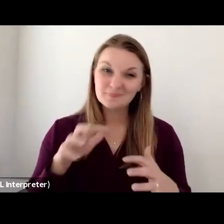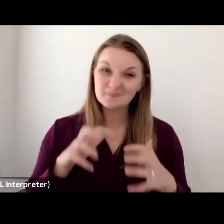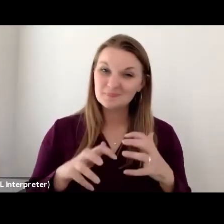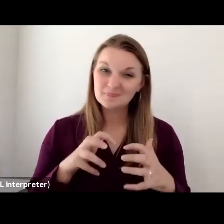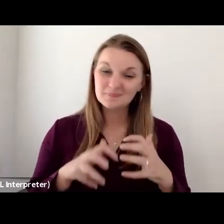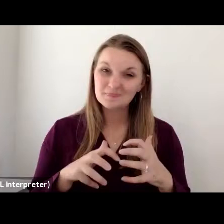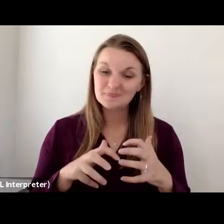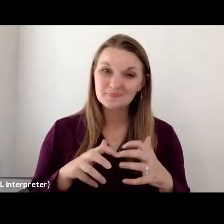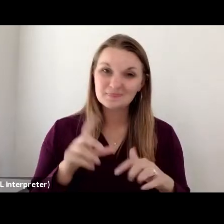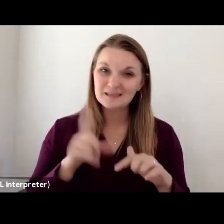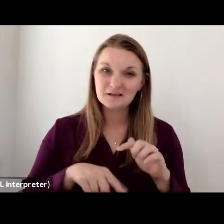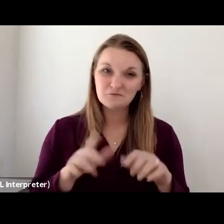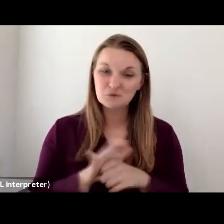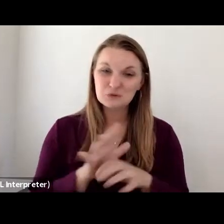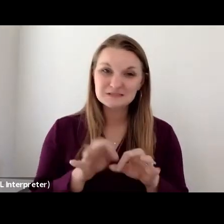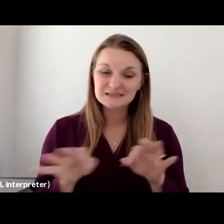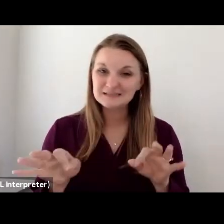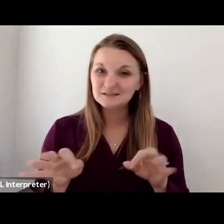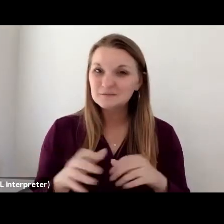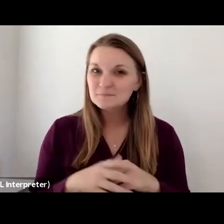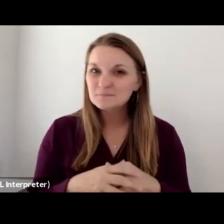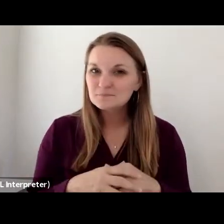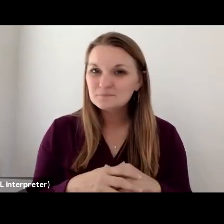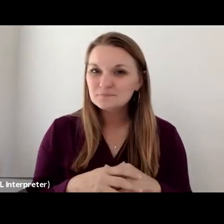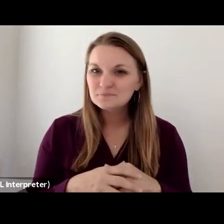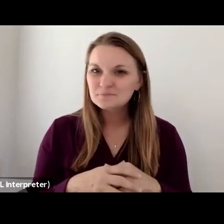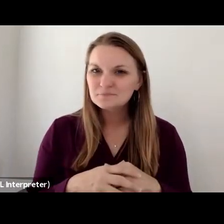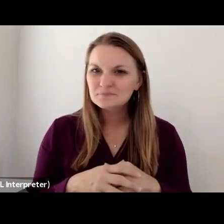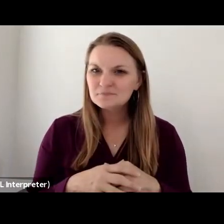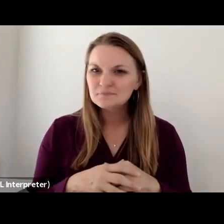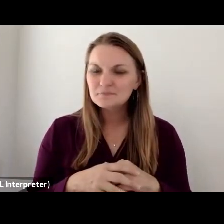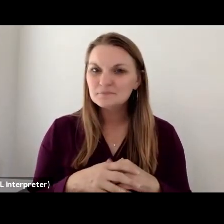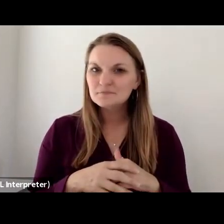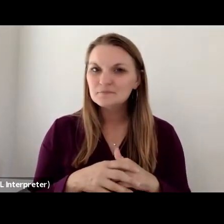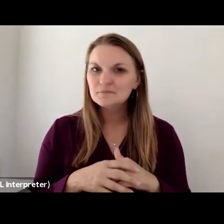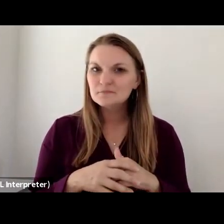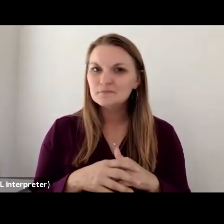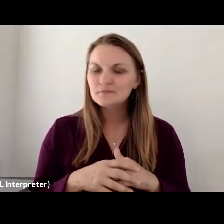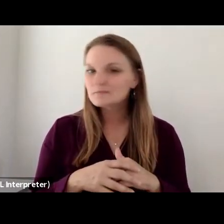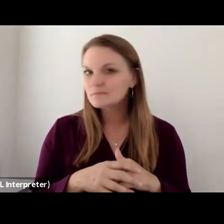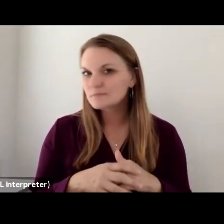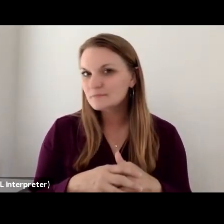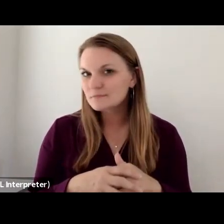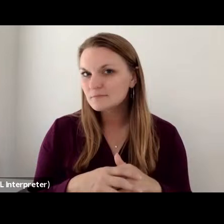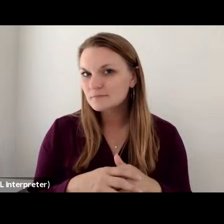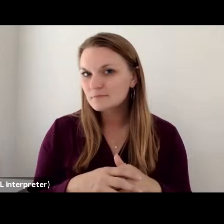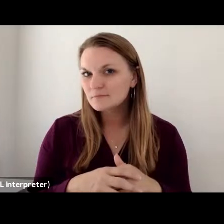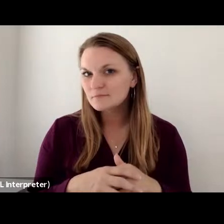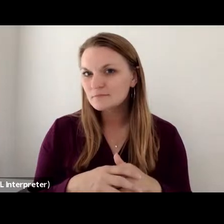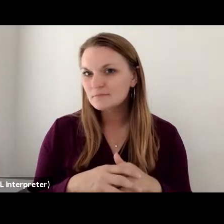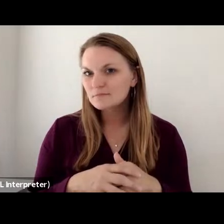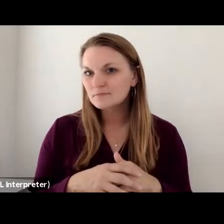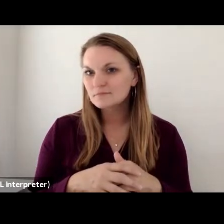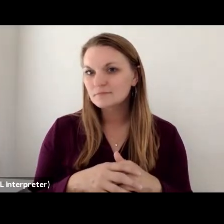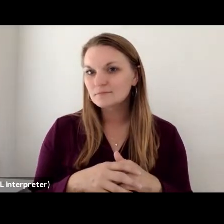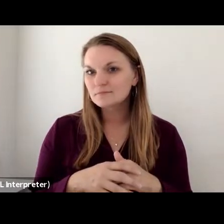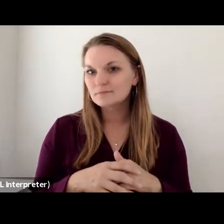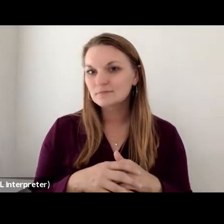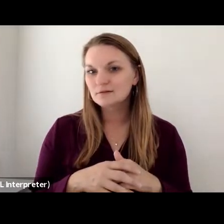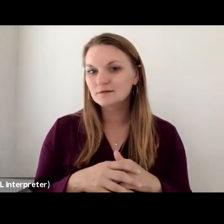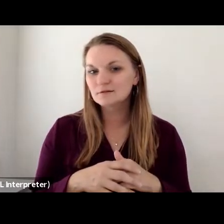couple of Q&A were coming in early. Just wanted to kind of but I will read